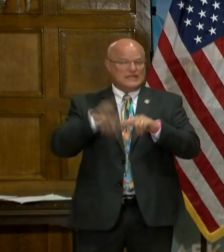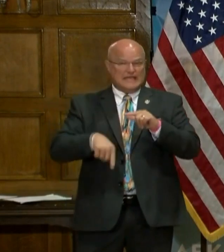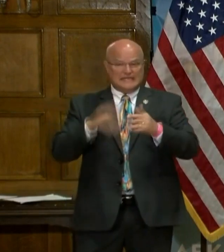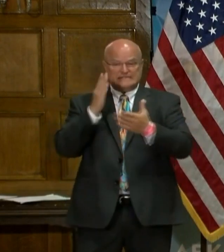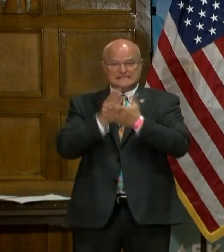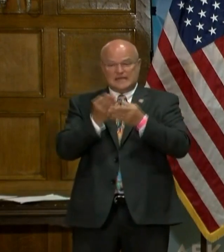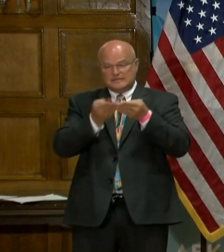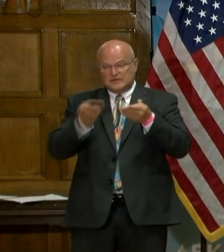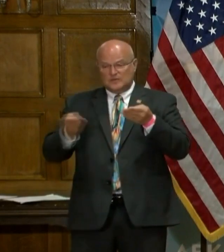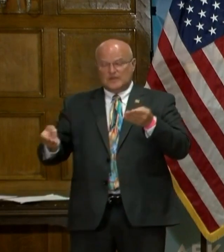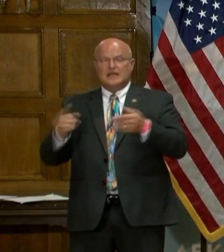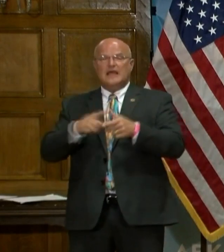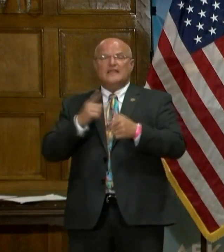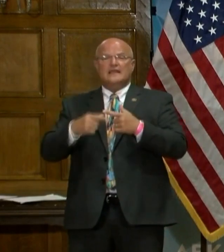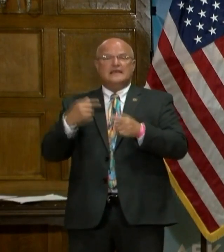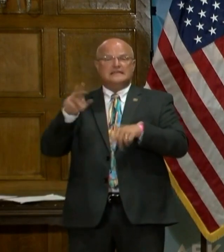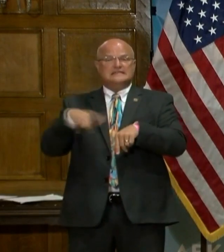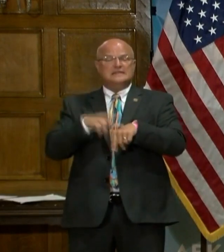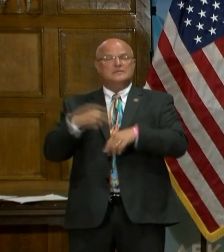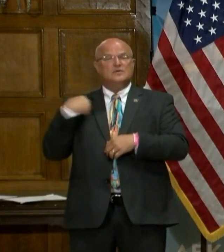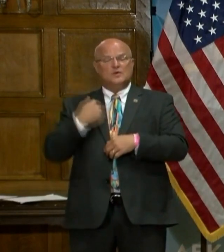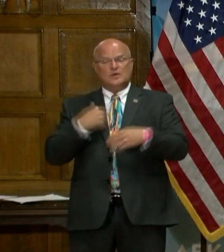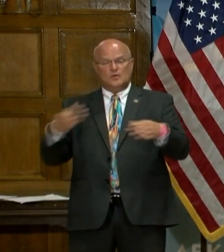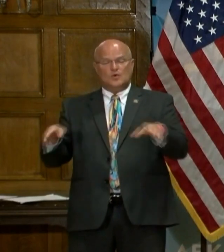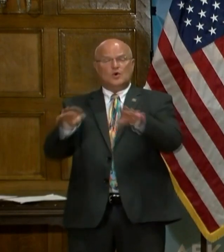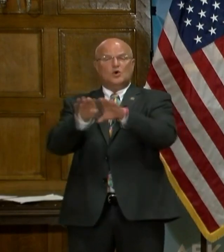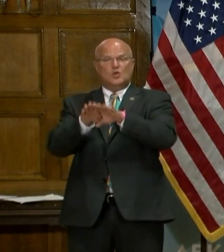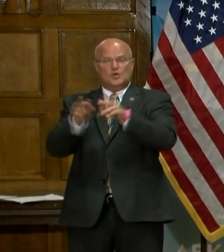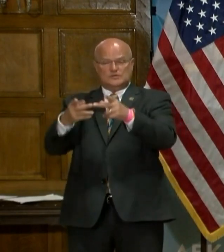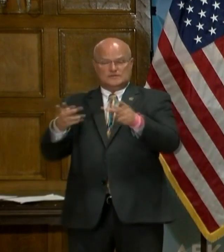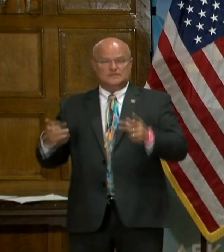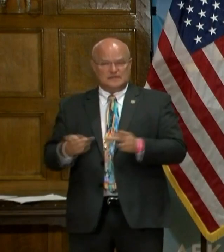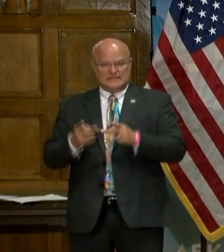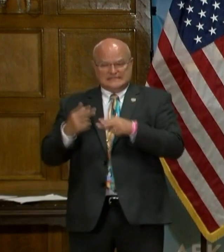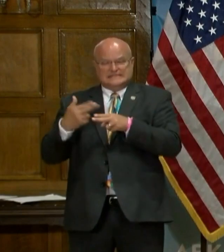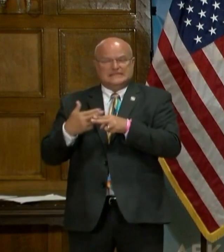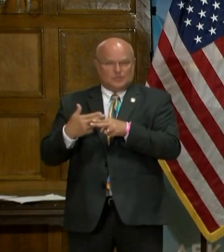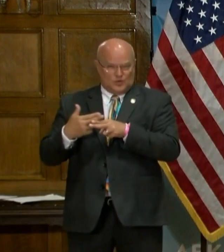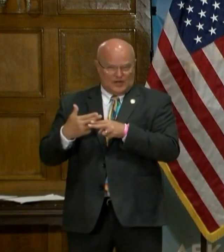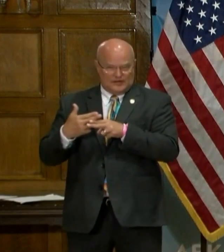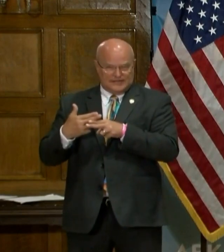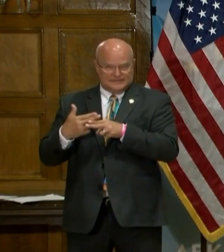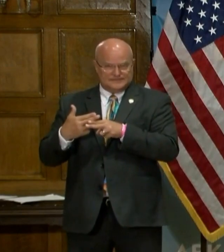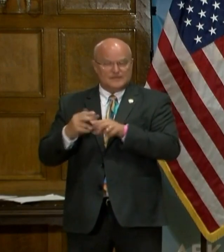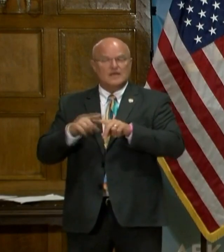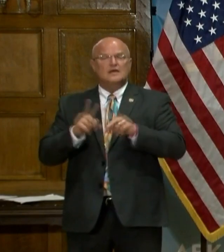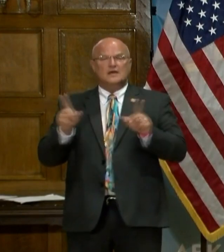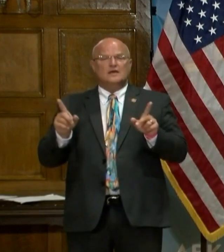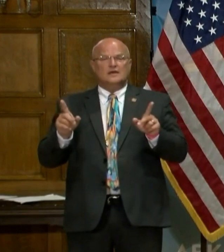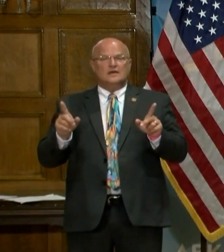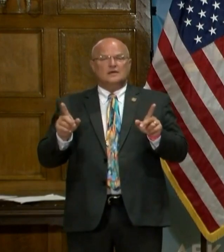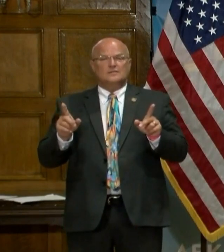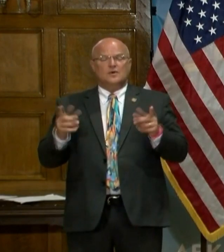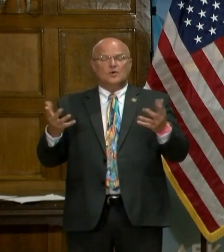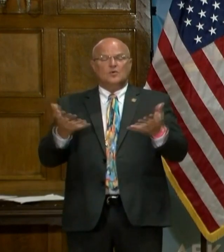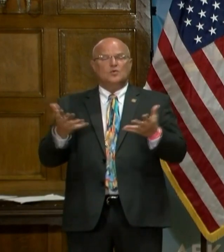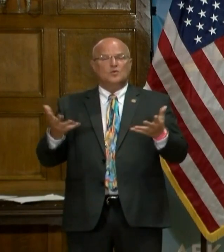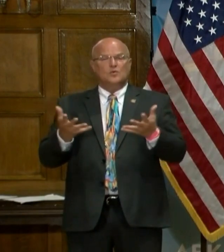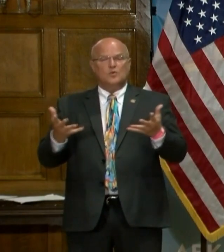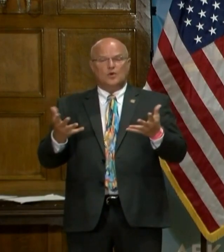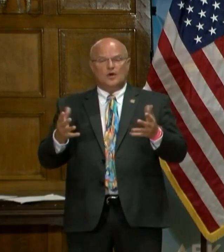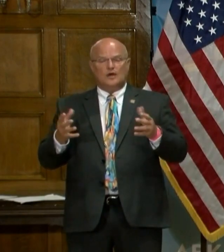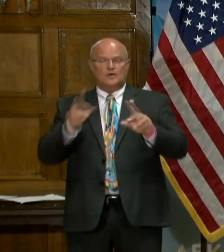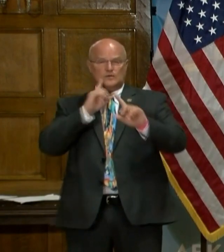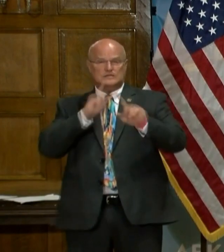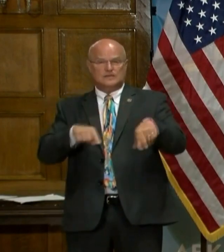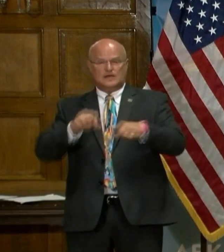do that, then we will typically close a facility temporarily. But what we did